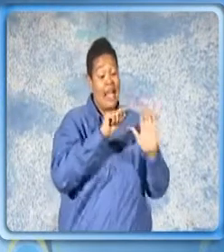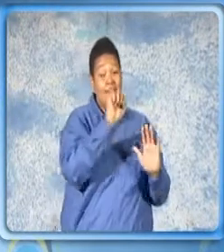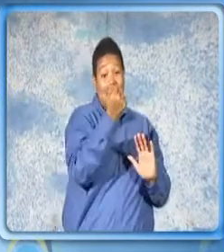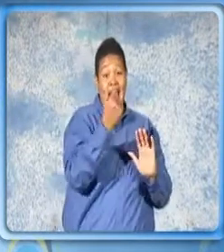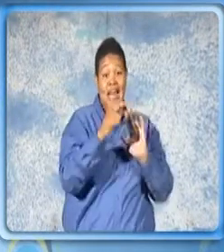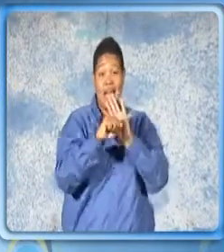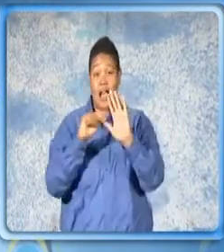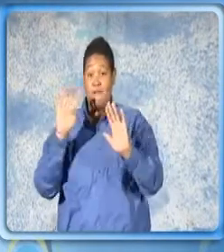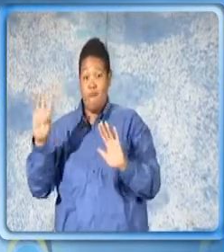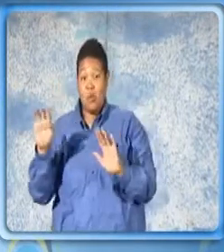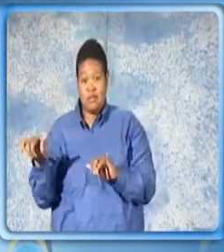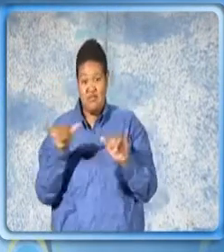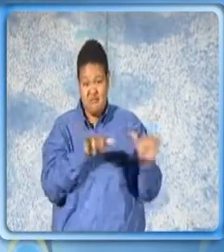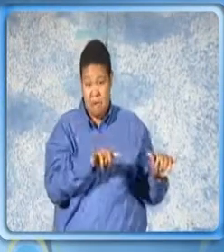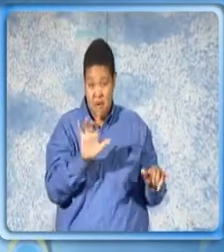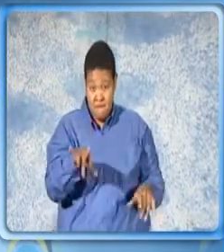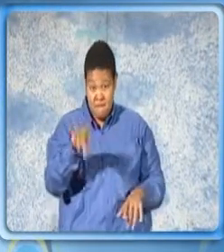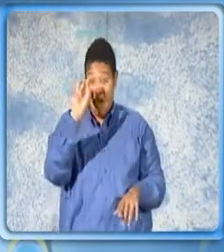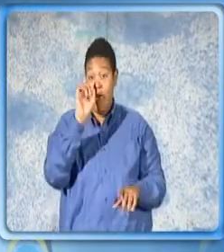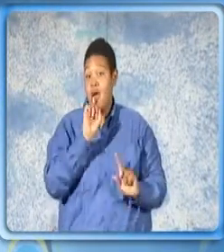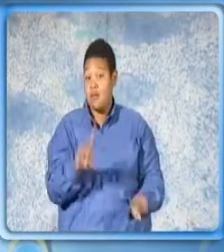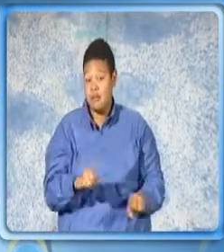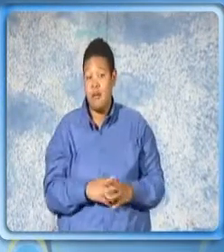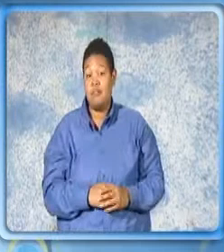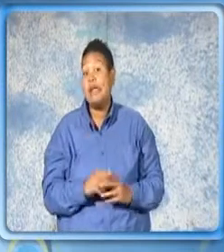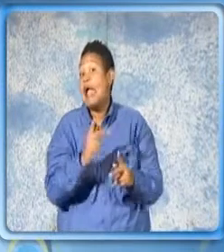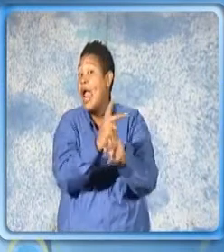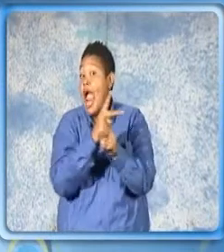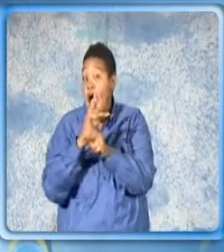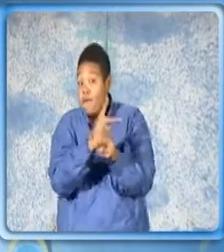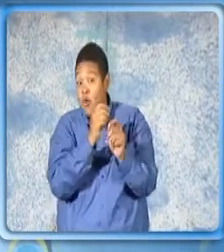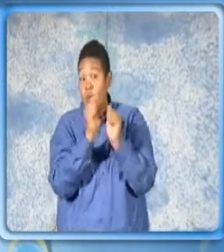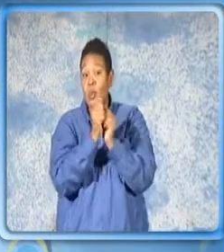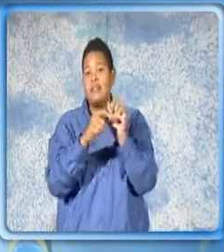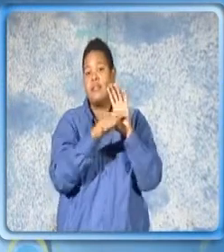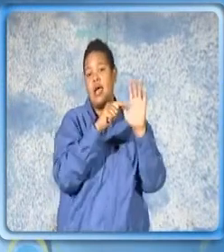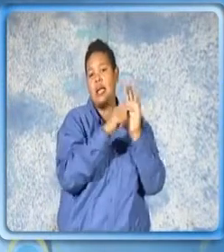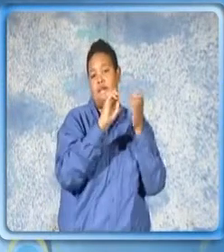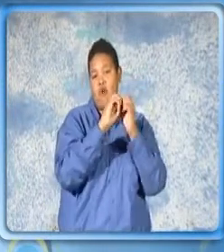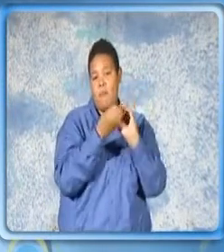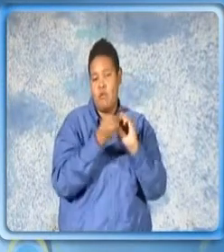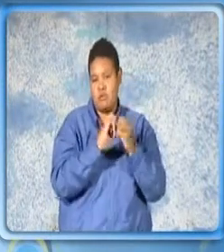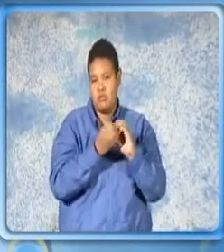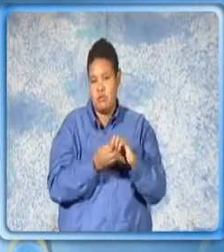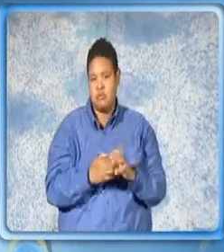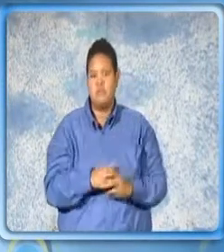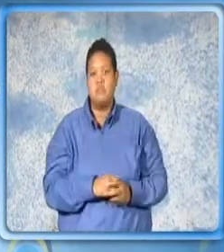-4 respectively? Be careful with the negative numbers.